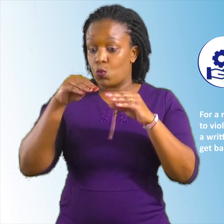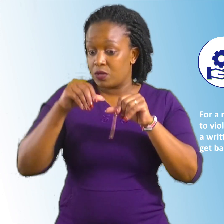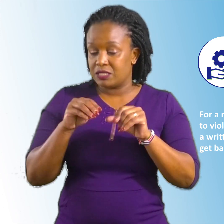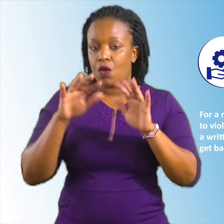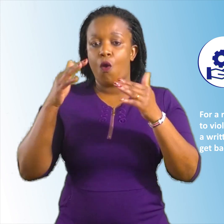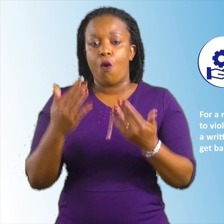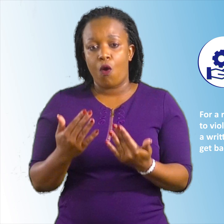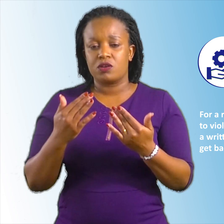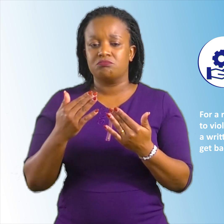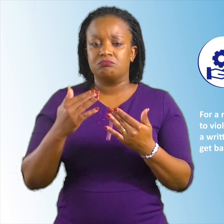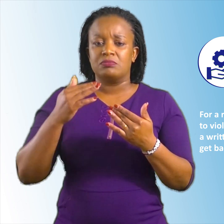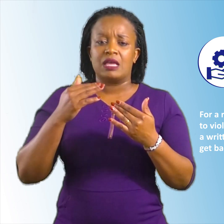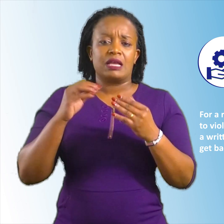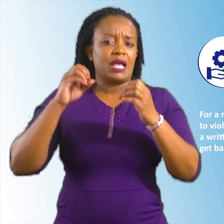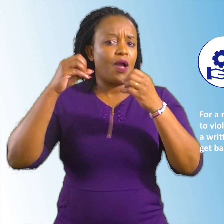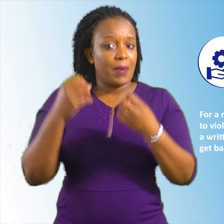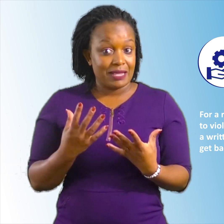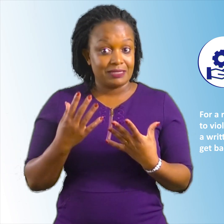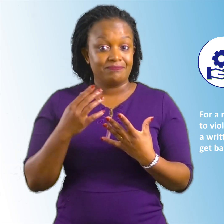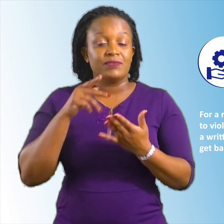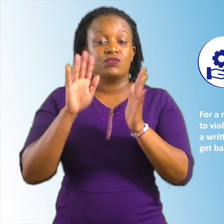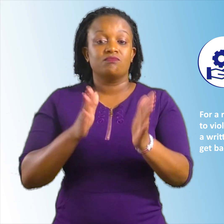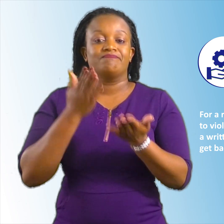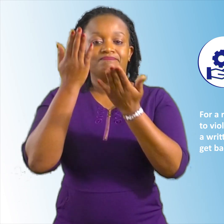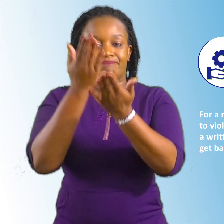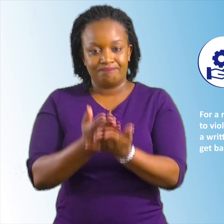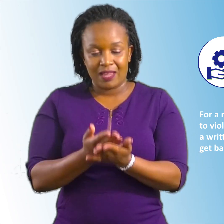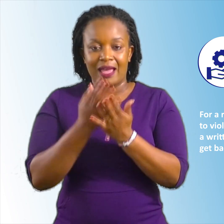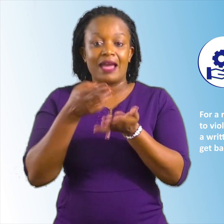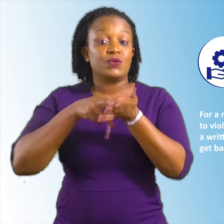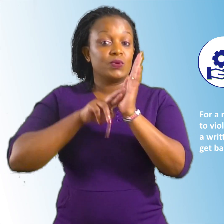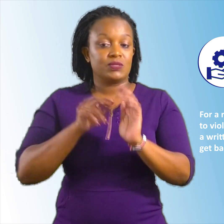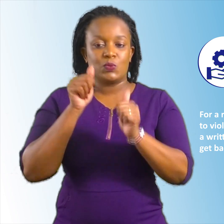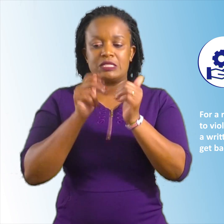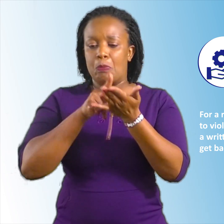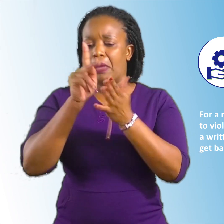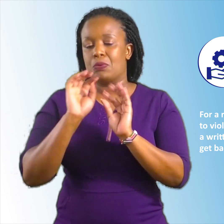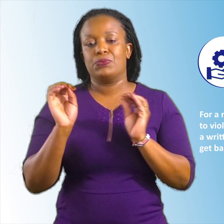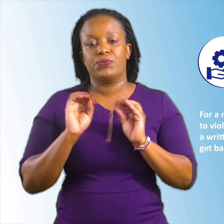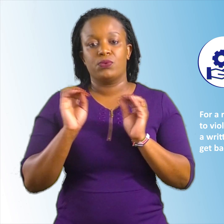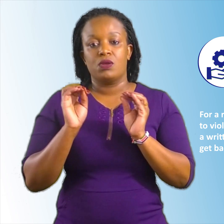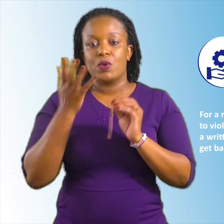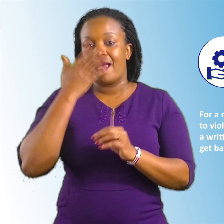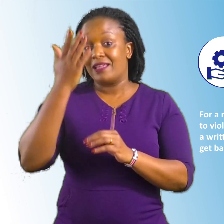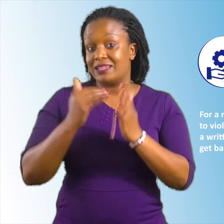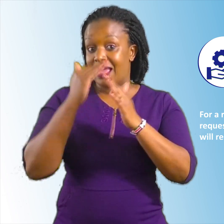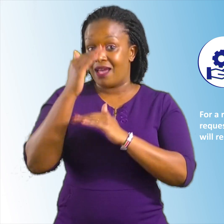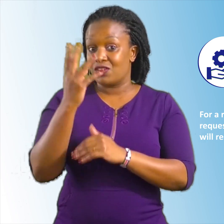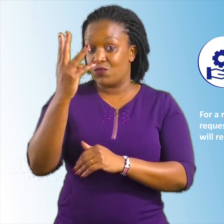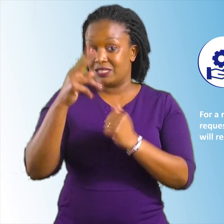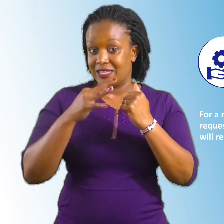quality, submit a written request that incurs no charges. We will get back to you within 48